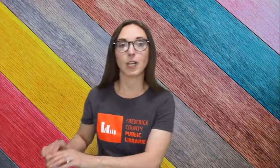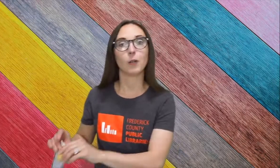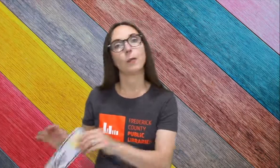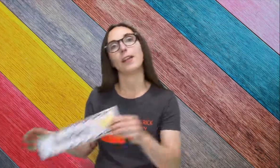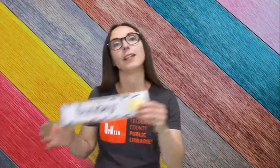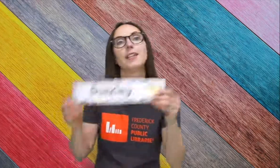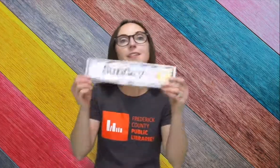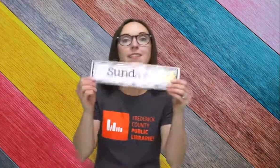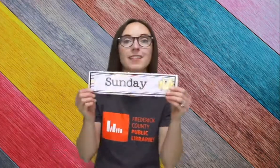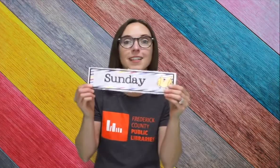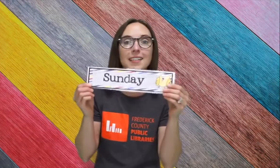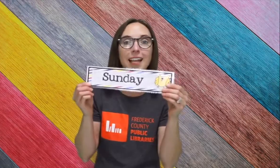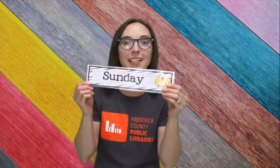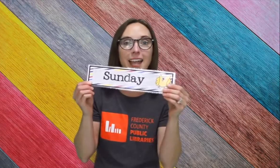with Sunday.